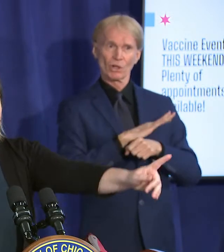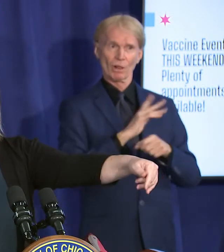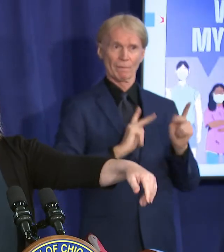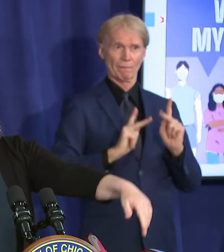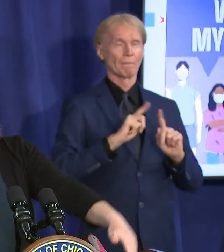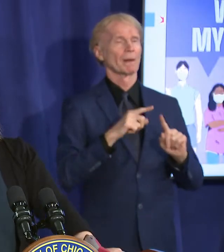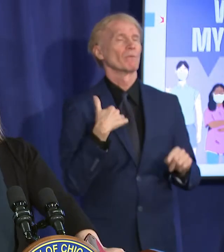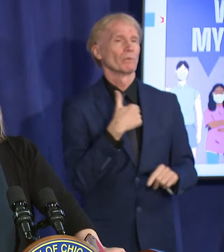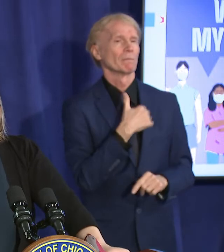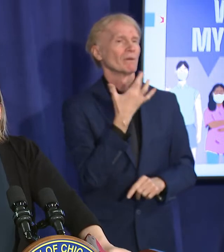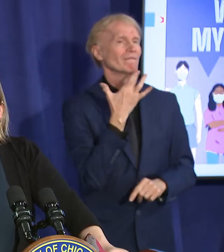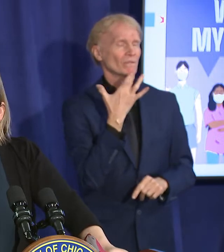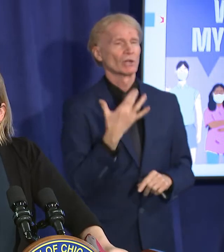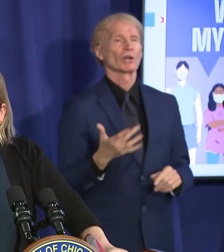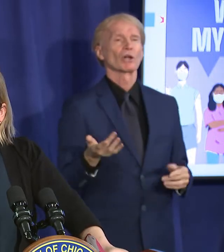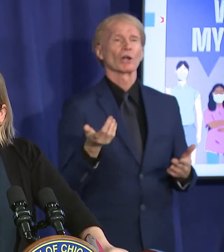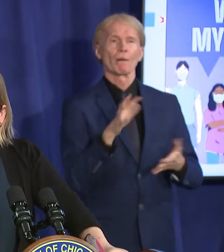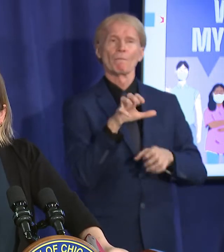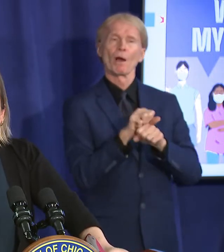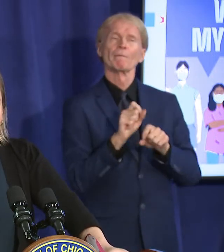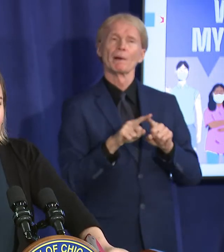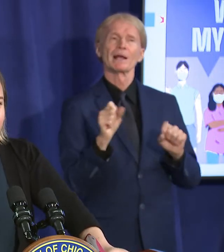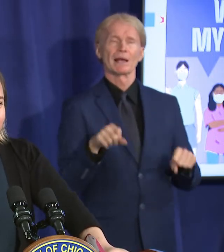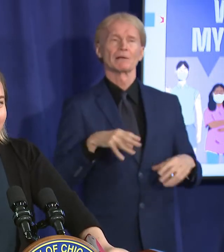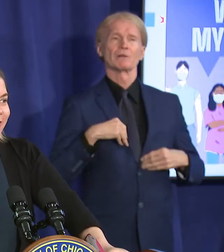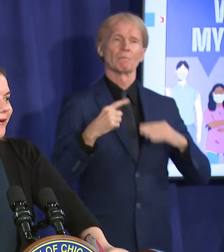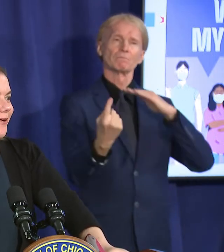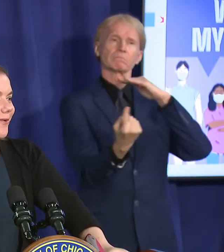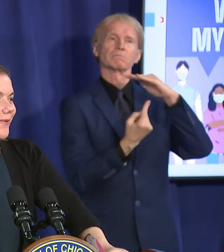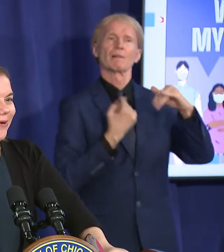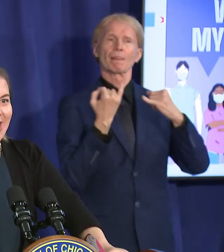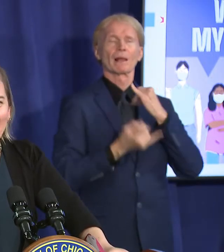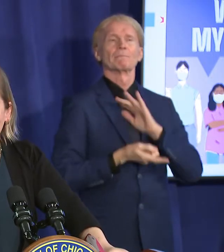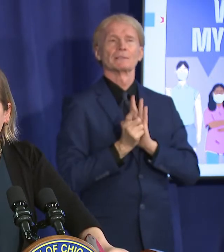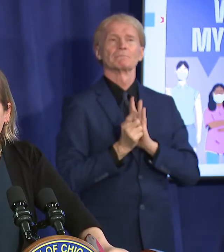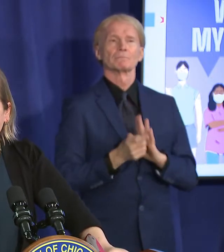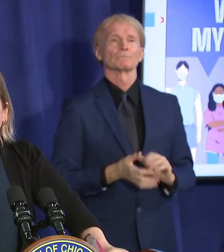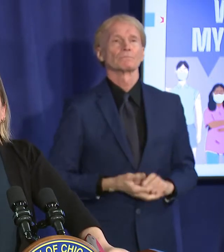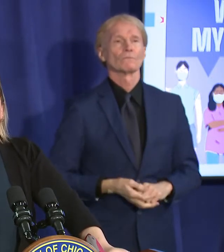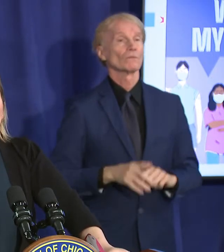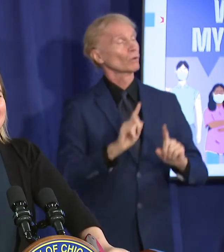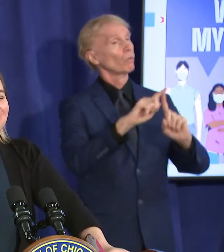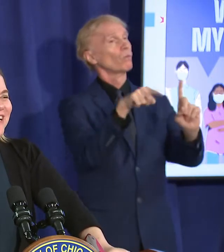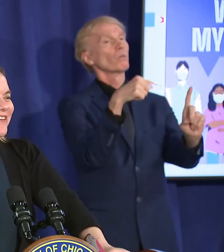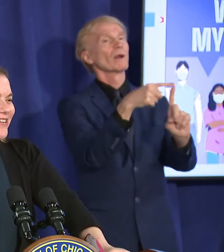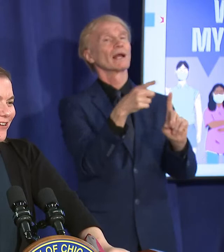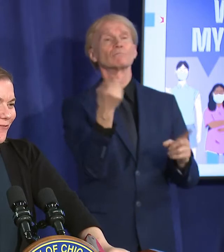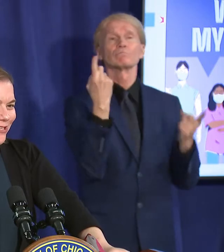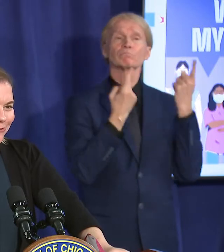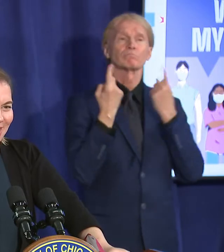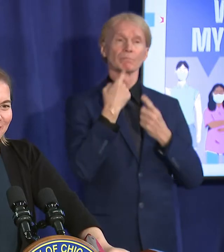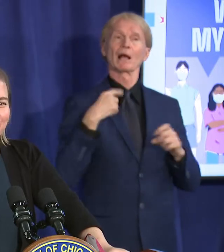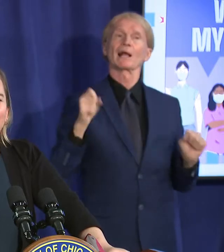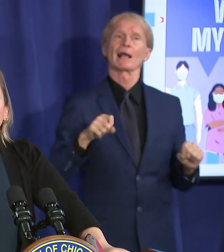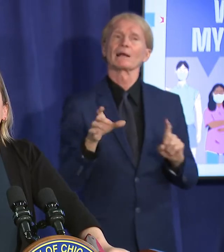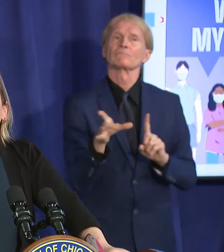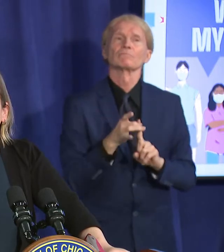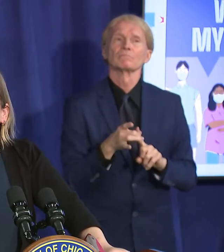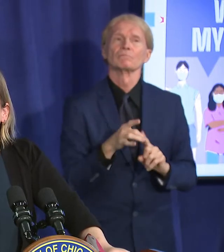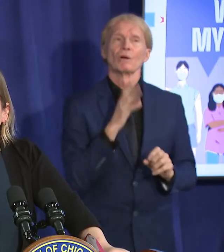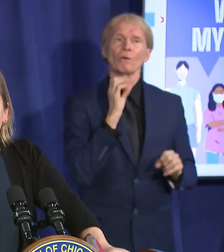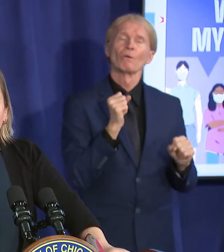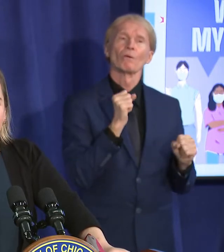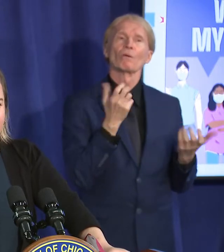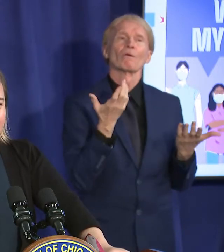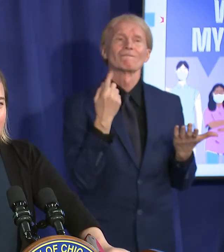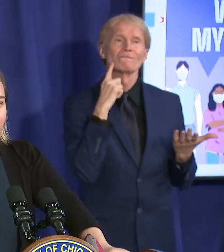but we prefer appointments. When should you get your COVID-19 booster? Now. Anyone who is over 12